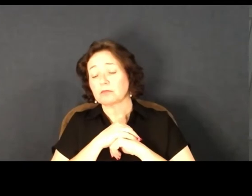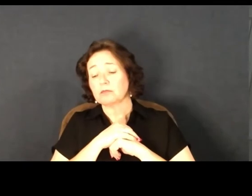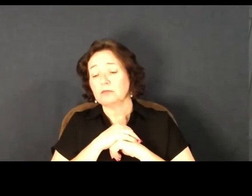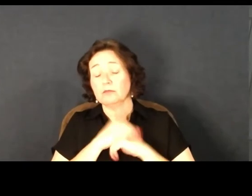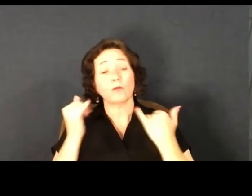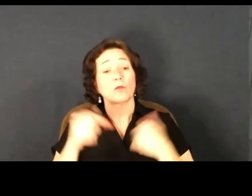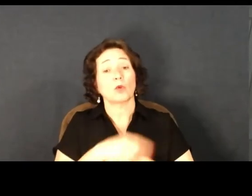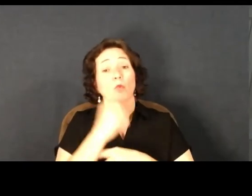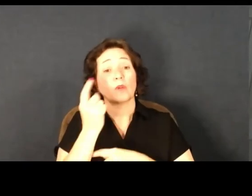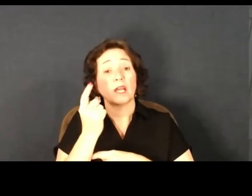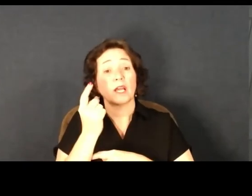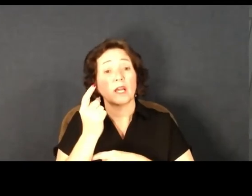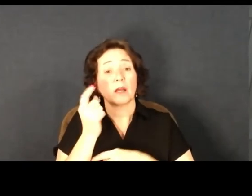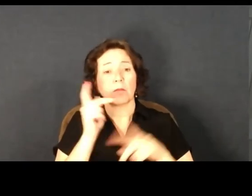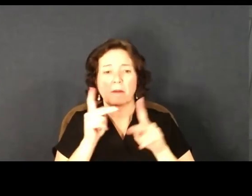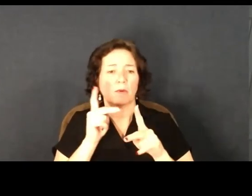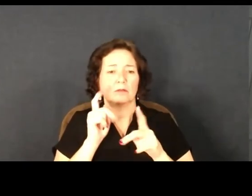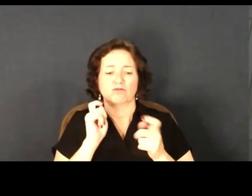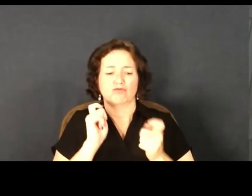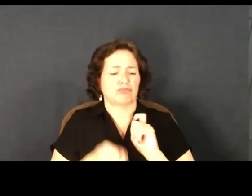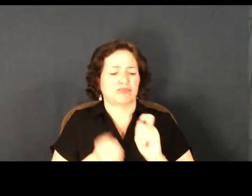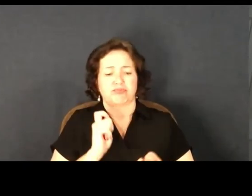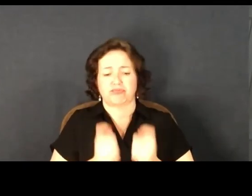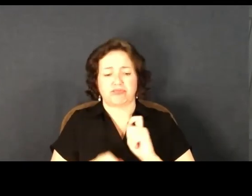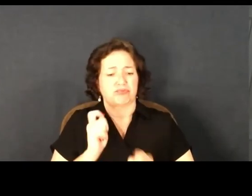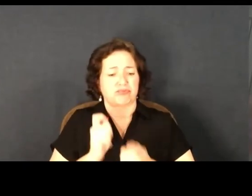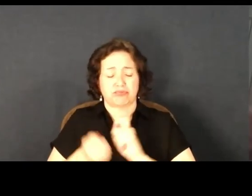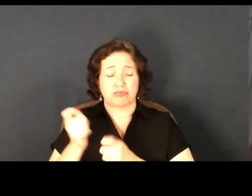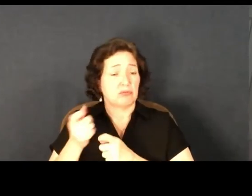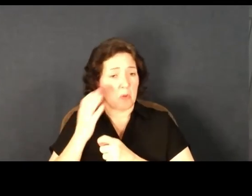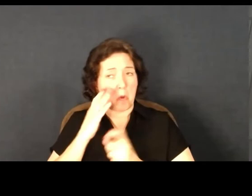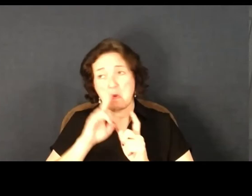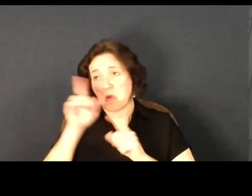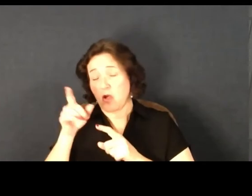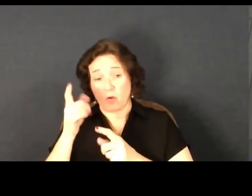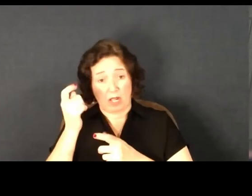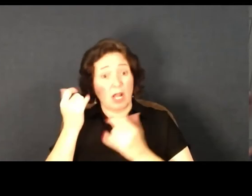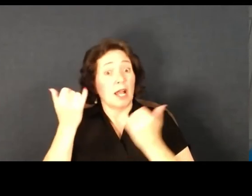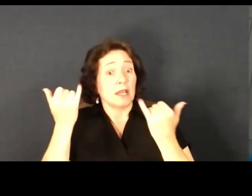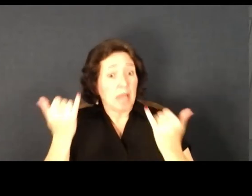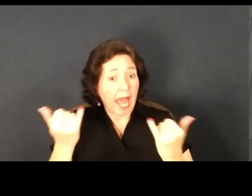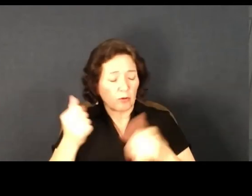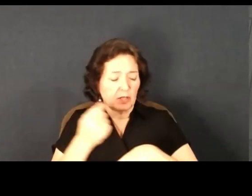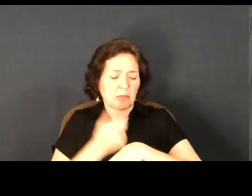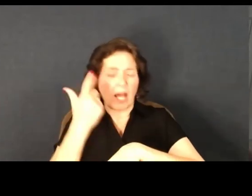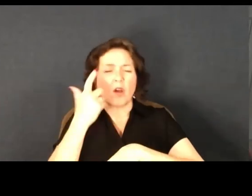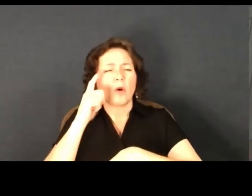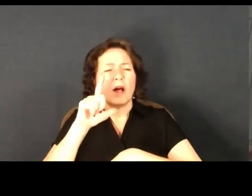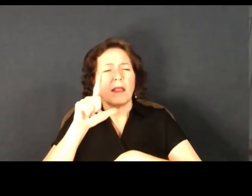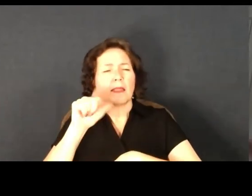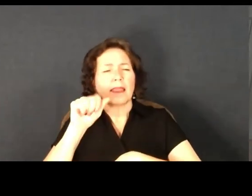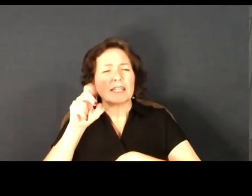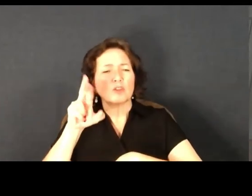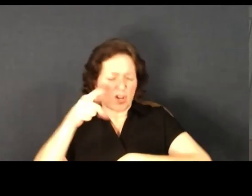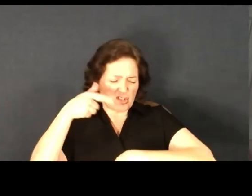today, people change tattoos all the time. You can get rid of a tattoo with a laser, but it's